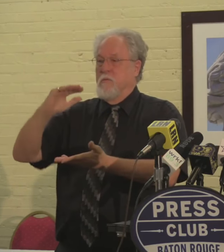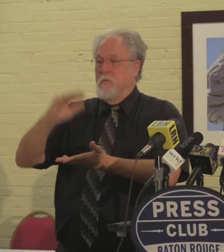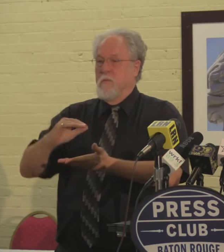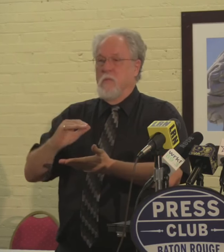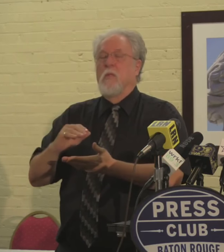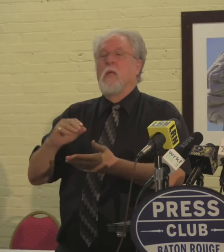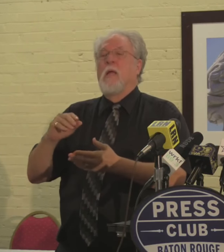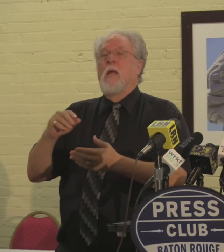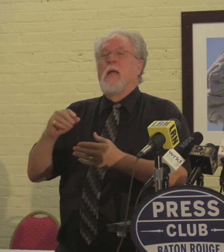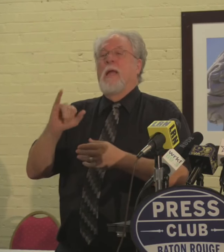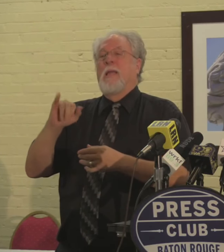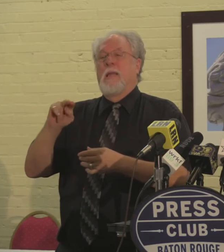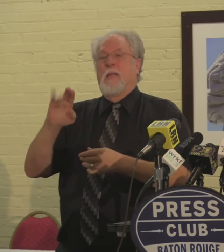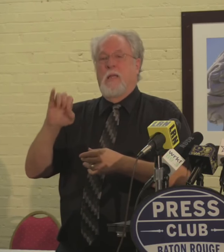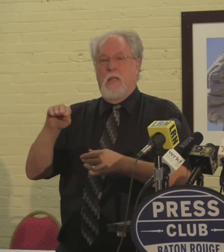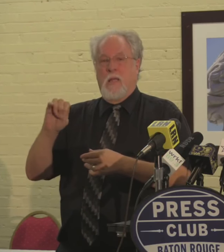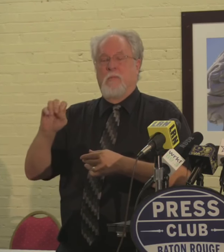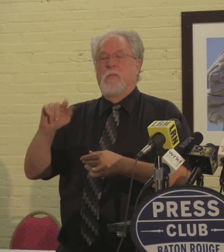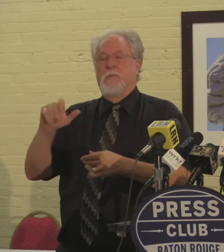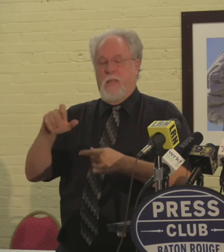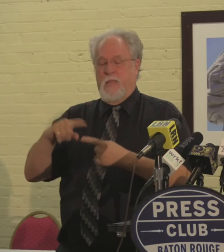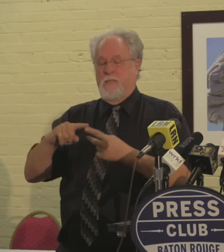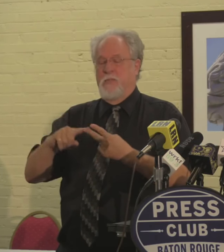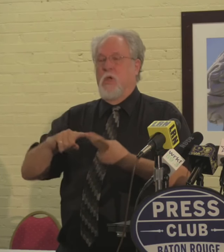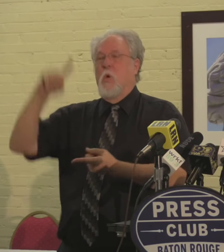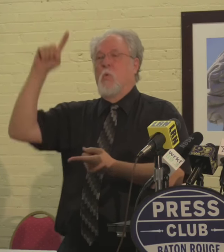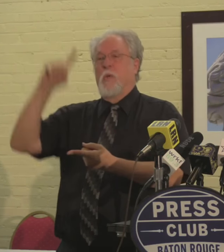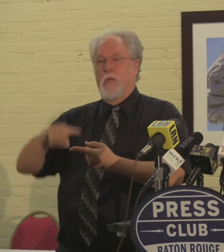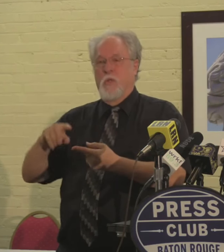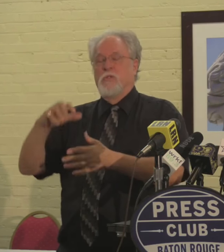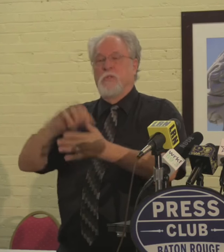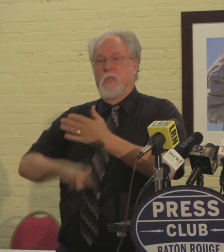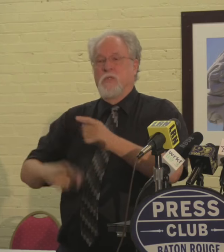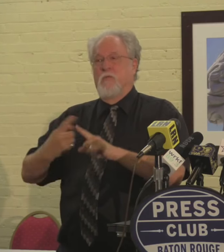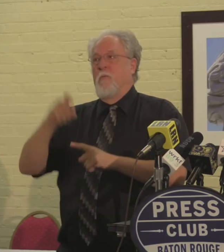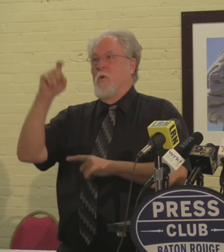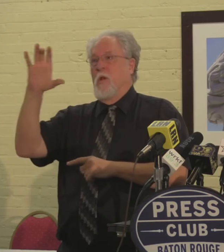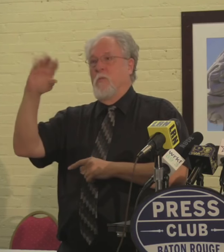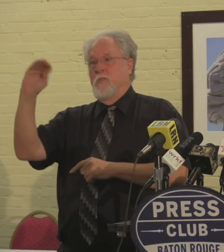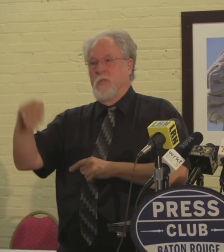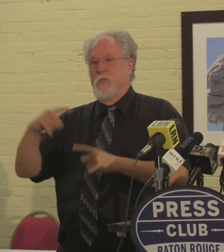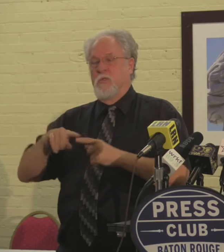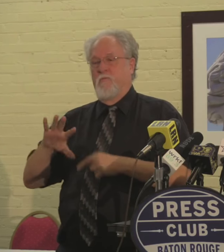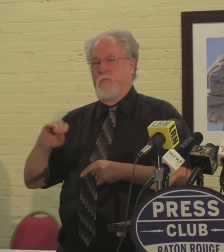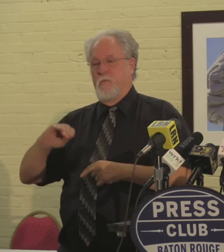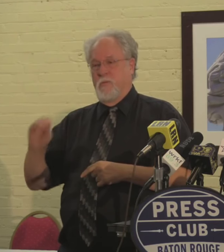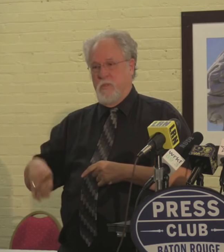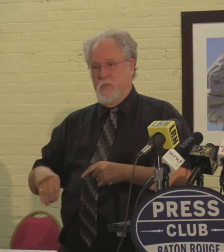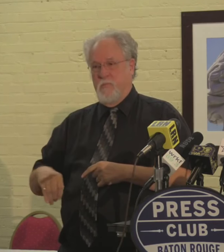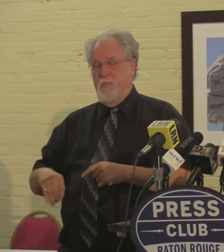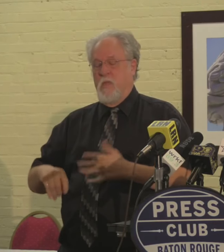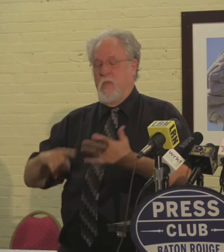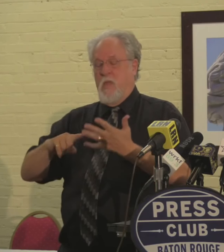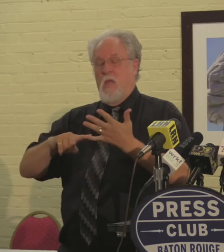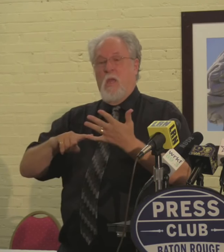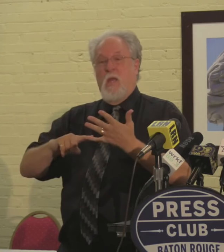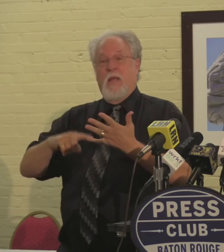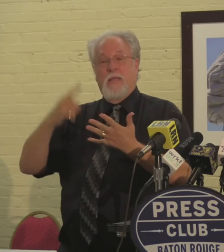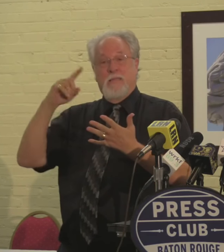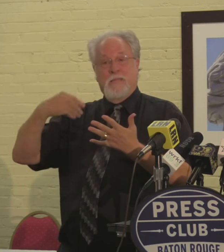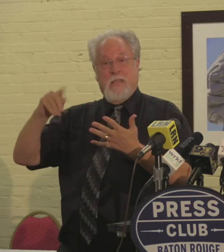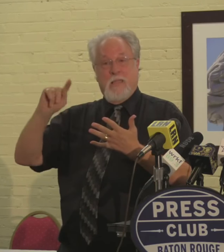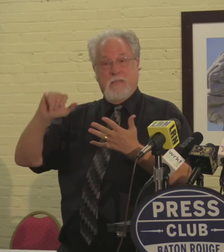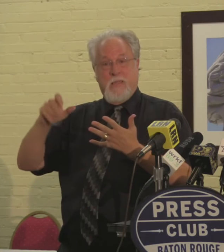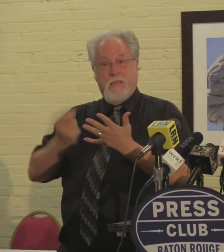reducing the excess itemized deductions from 100% to 50%. Removing the 5th penny of sales tax because it